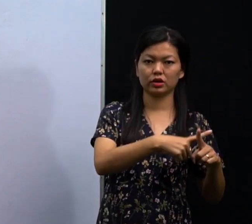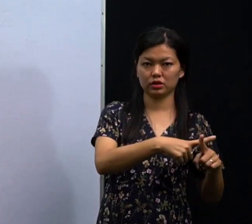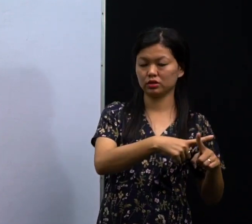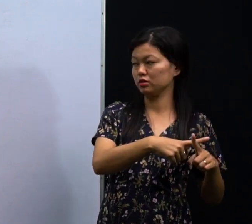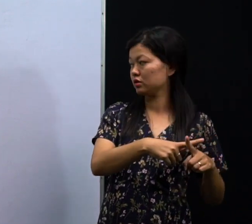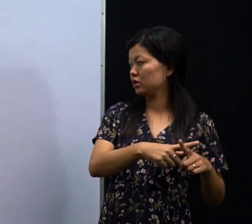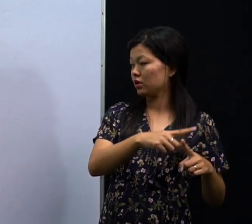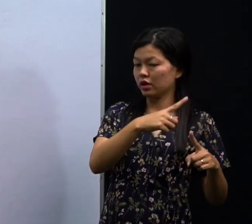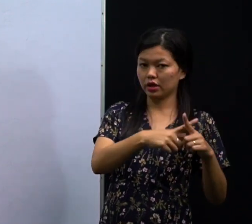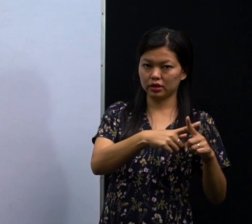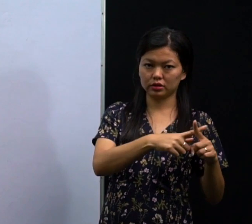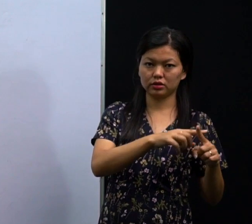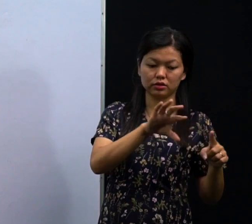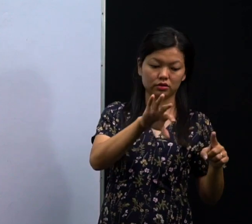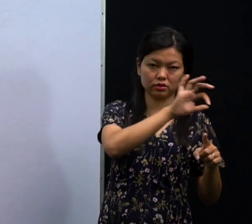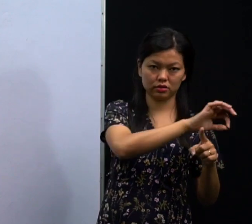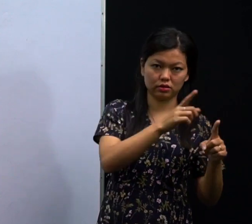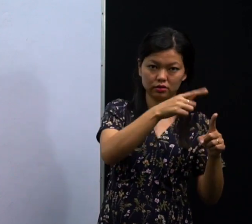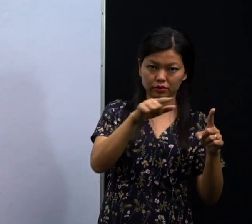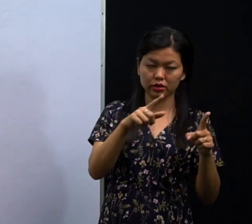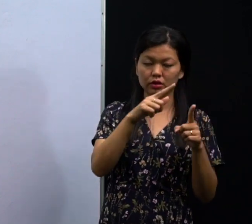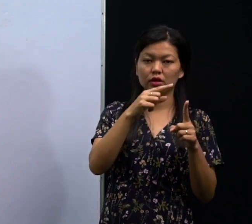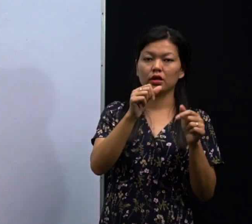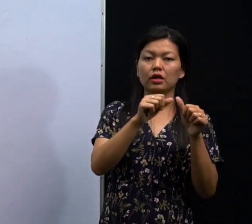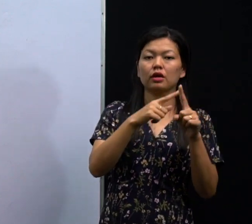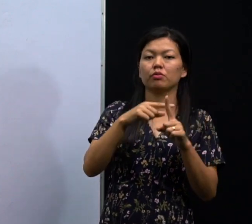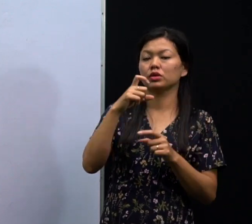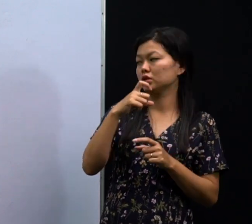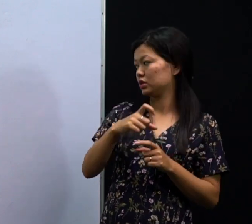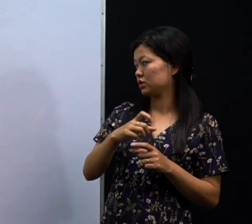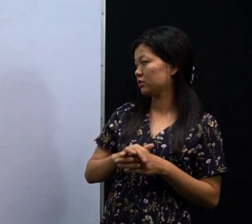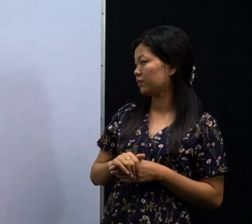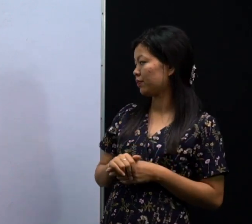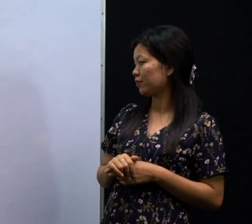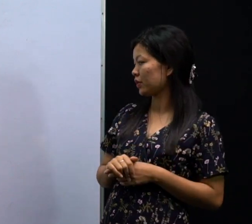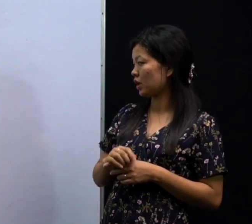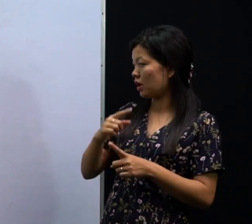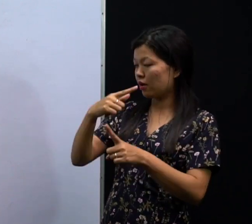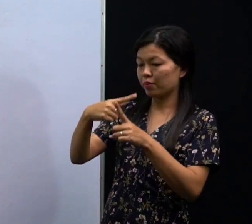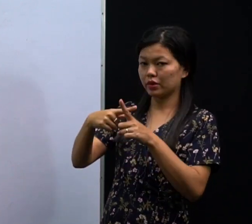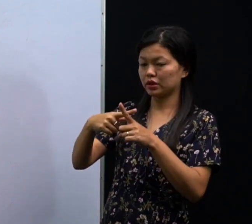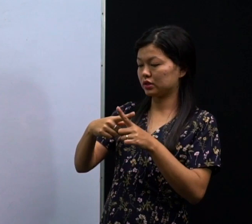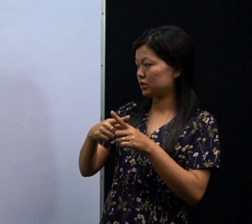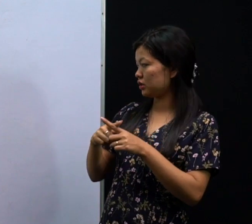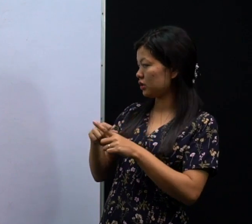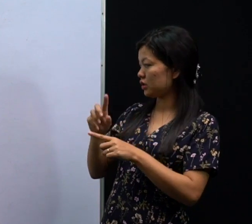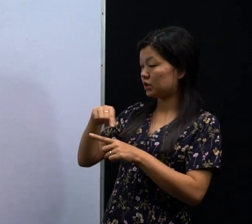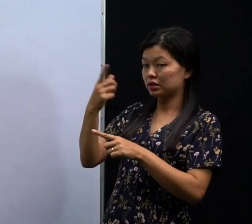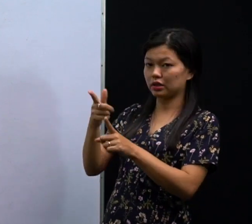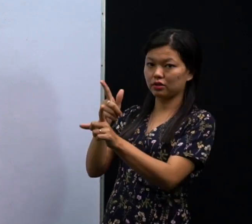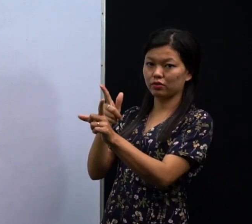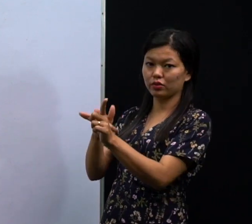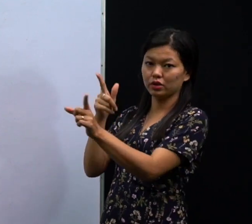c. I take common means cancel c. Then plus y take common. Then it is